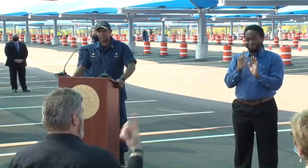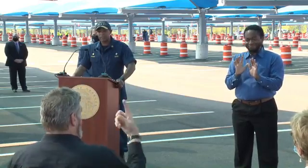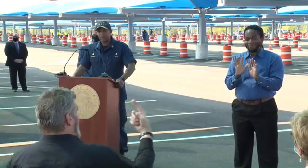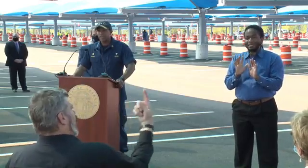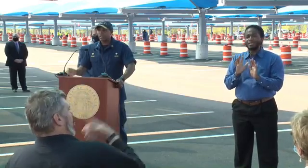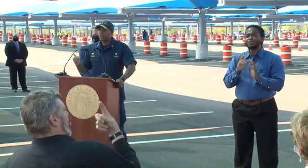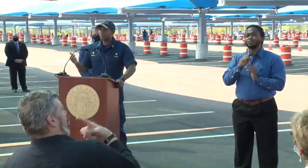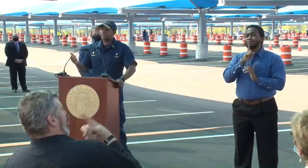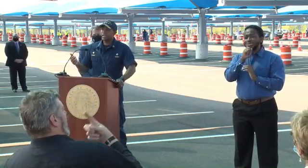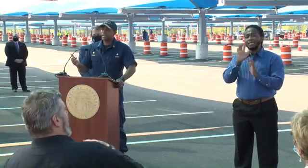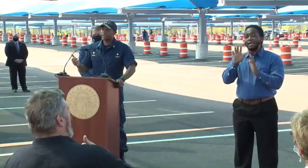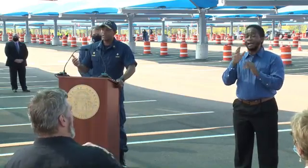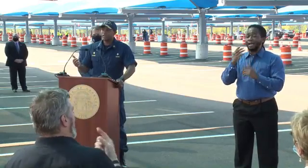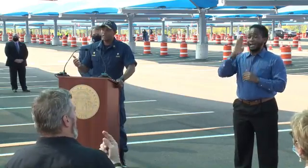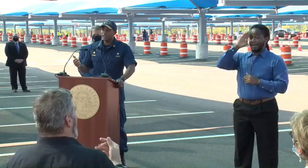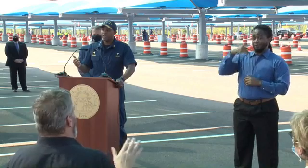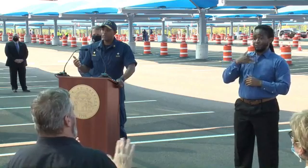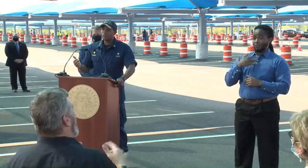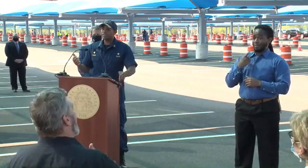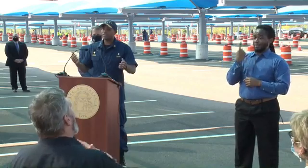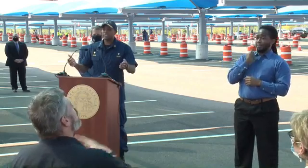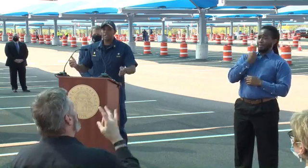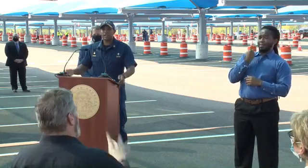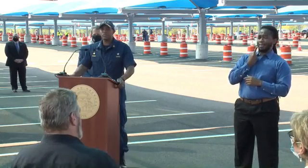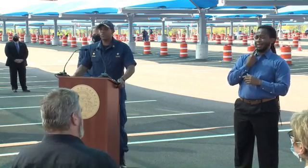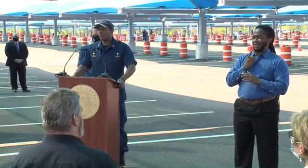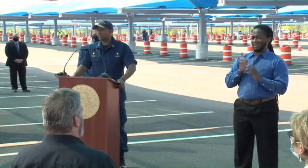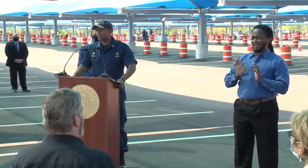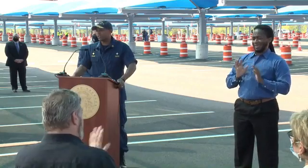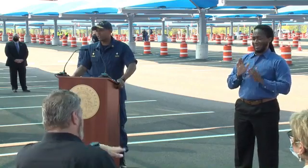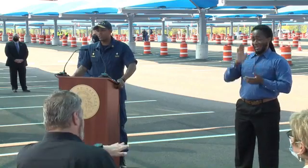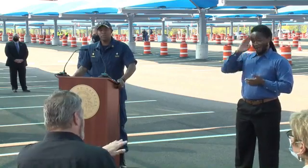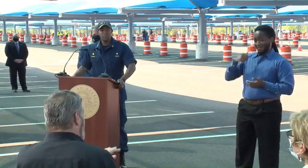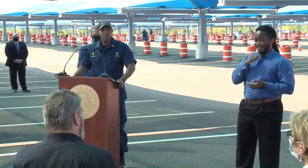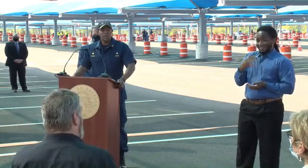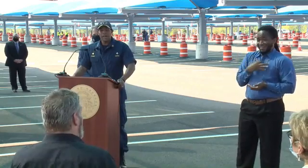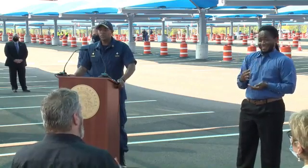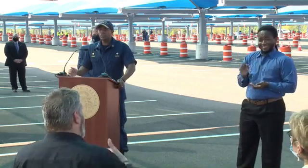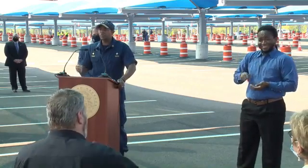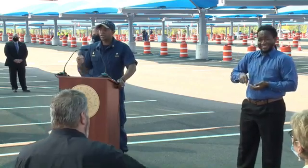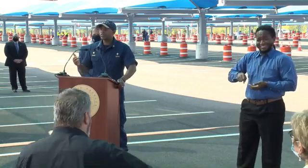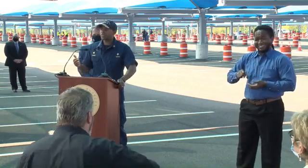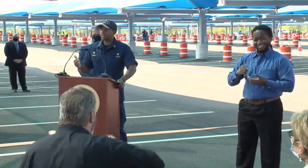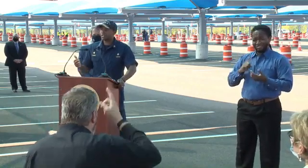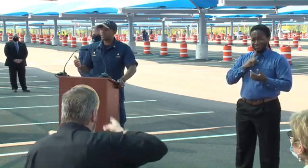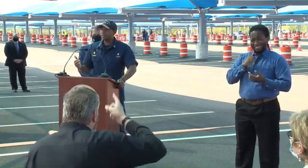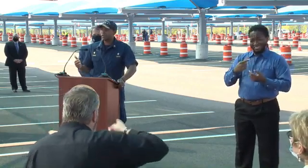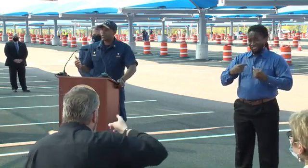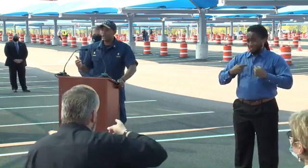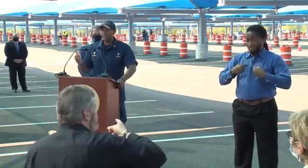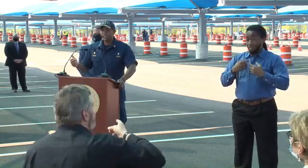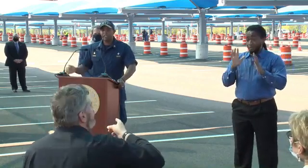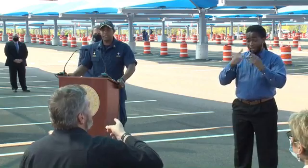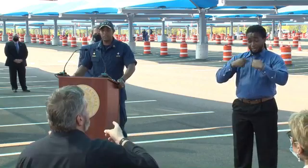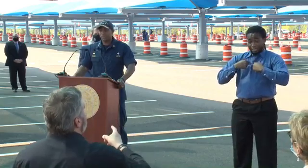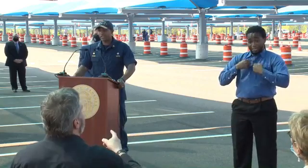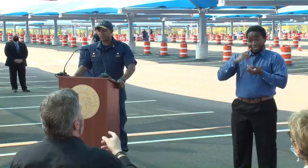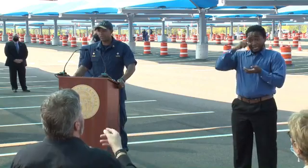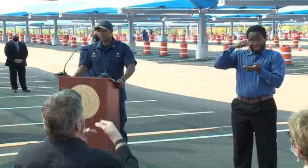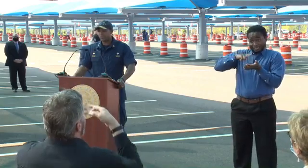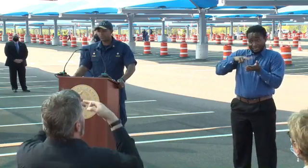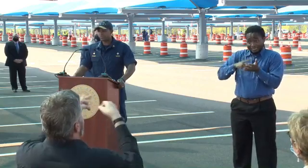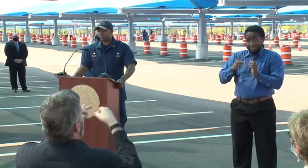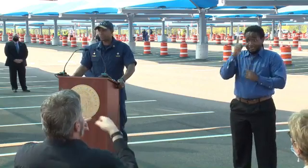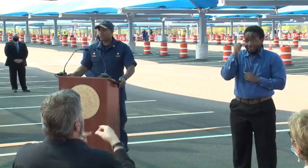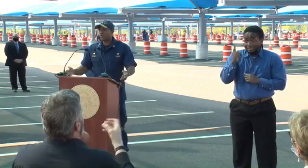either. Here's the thing. Rather than tell you what to do, I want you to understand why taking these public